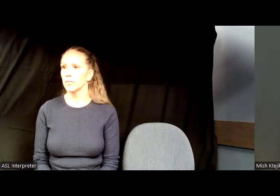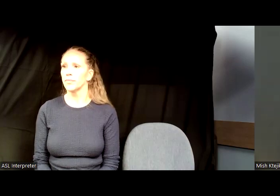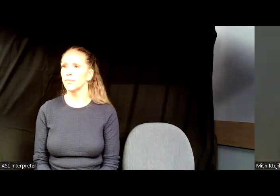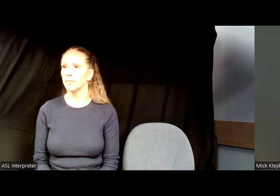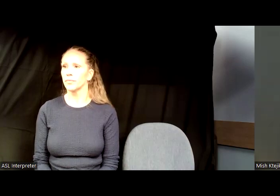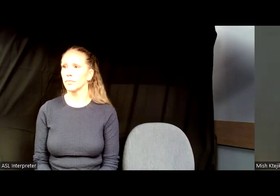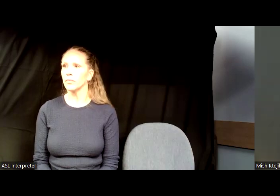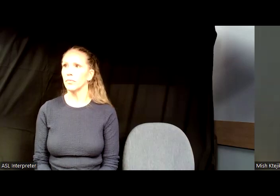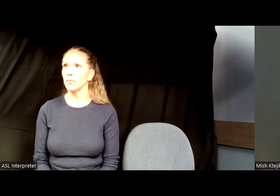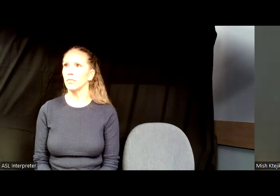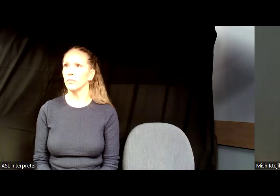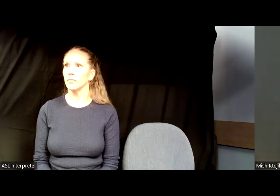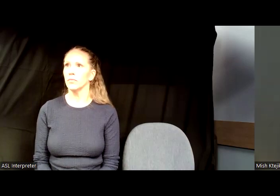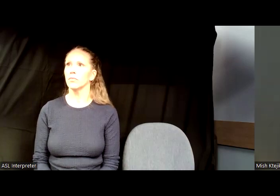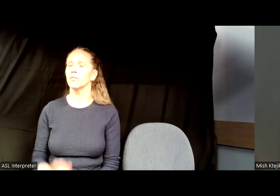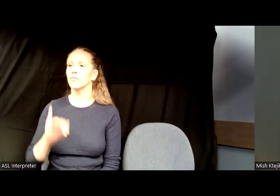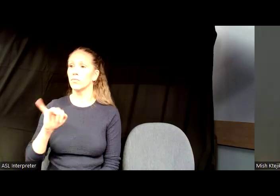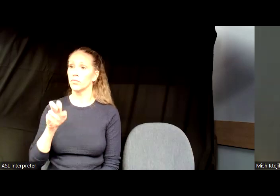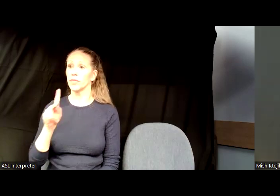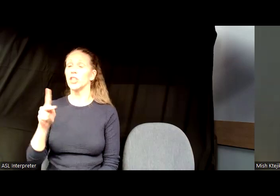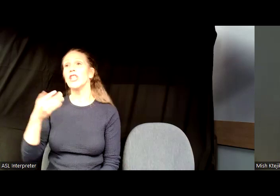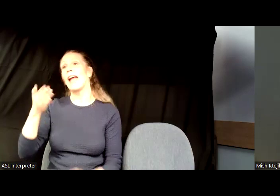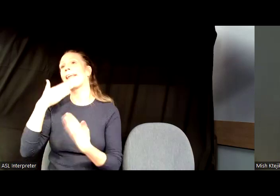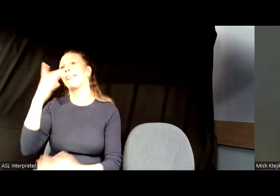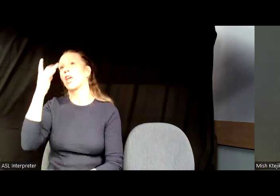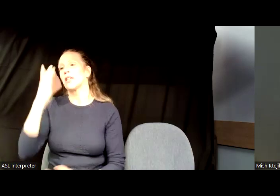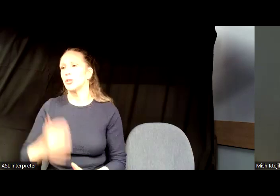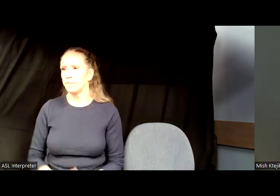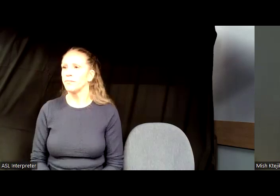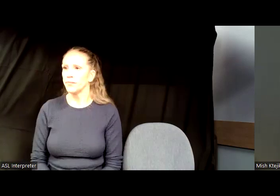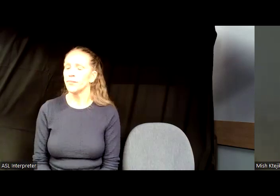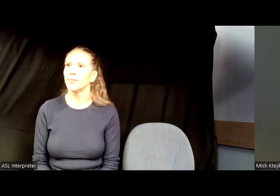the requirements. Jack, this is Jack, thank you, Mitch.